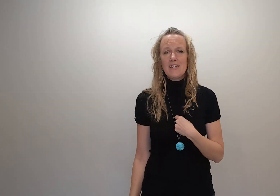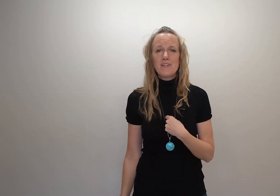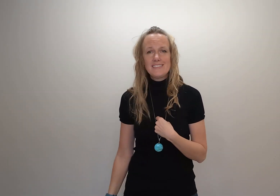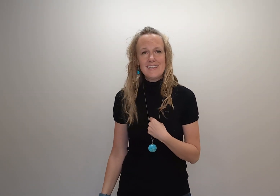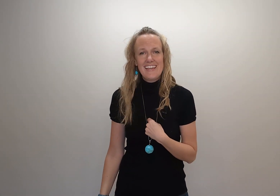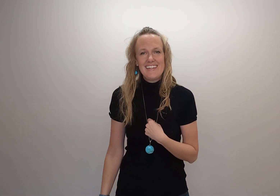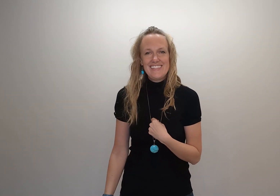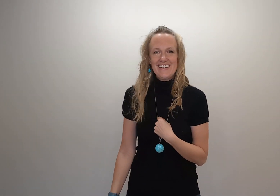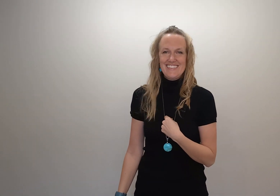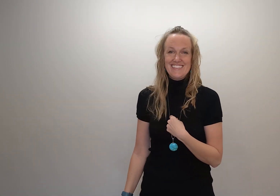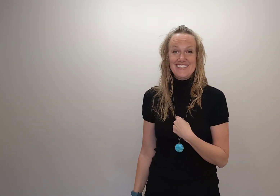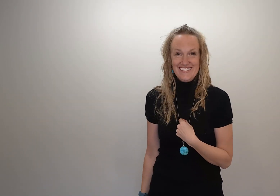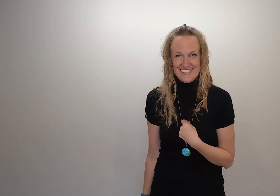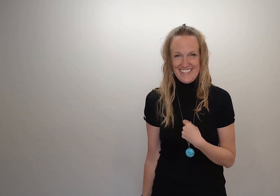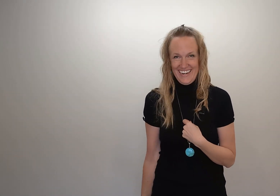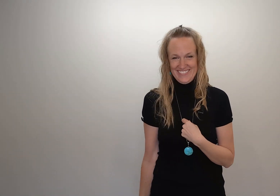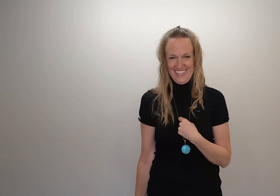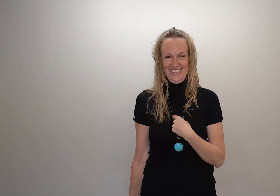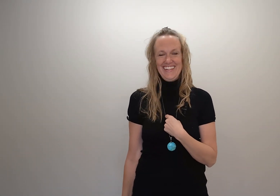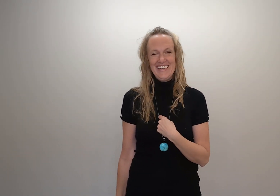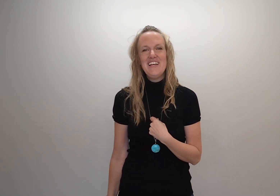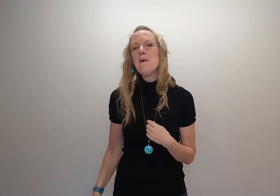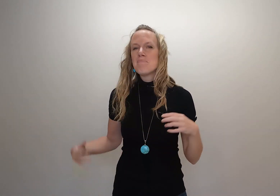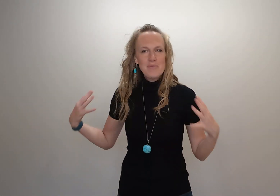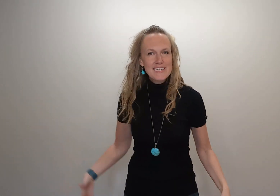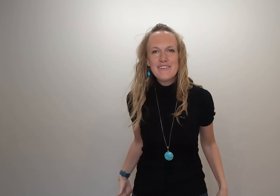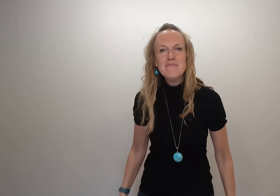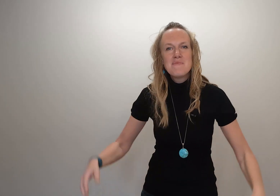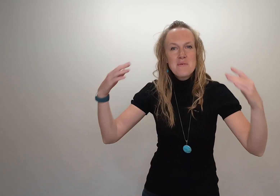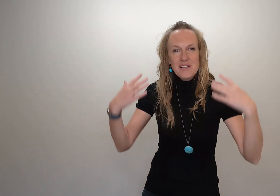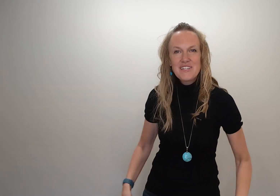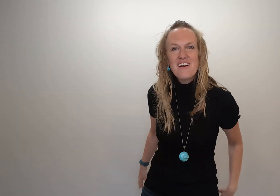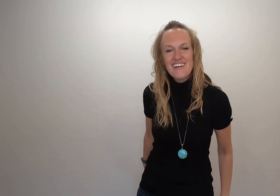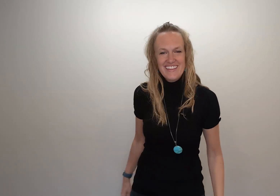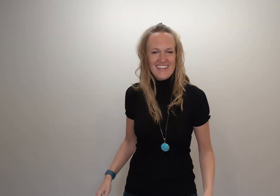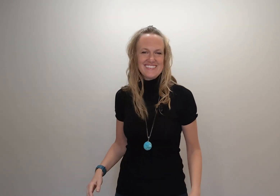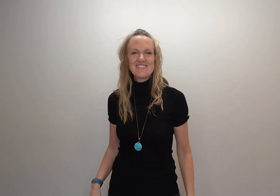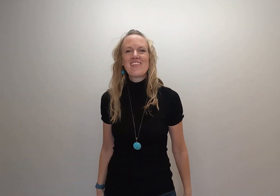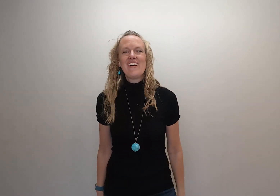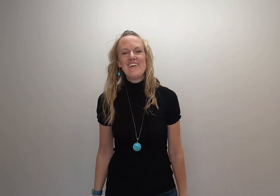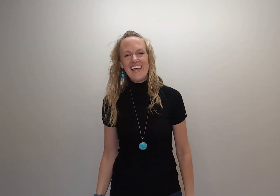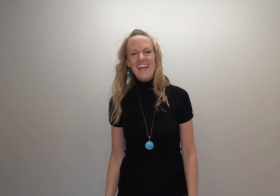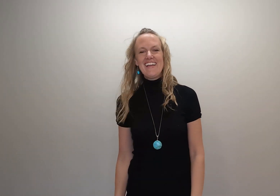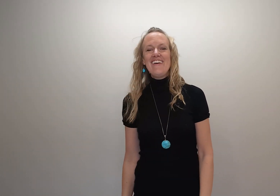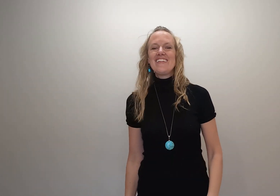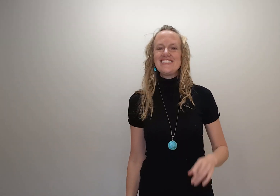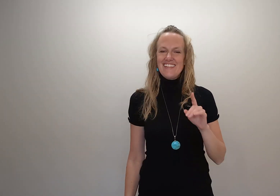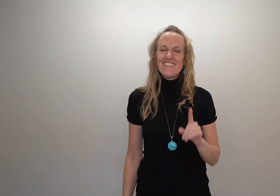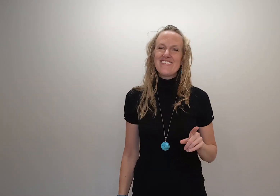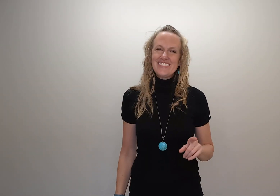of reads like a Dr. Seuss novel. We can do it. We can do hard things. Okay, let's do that one more